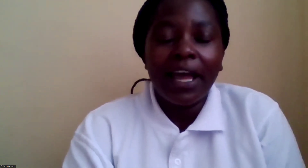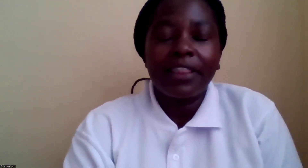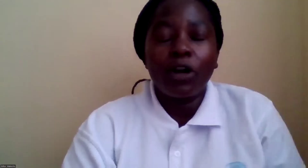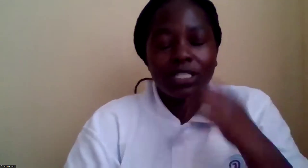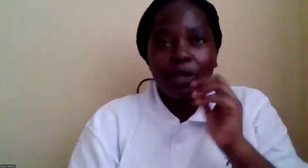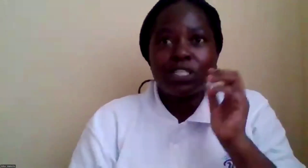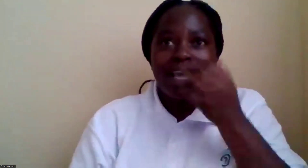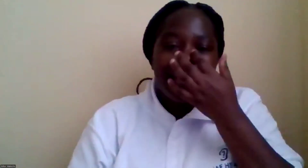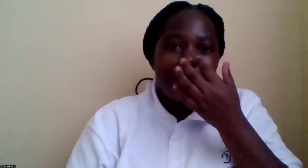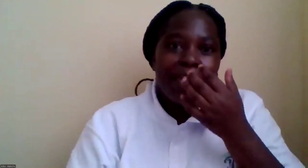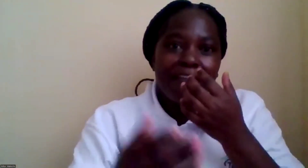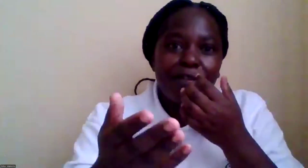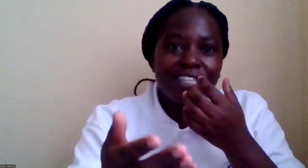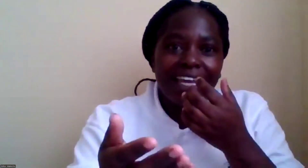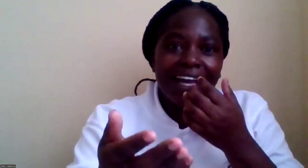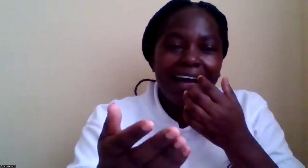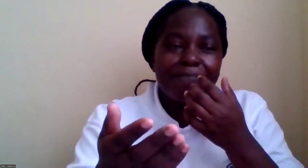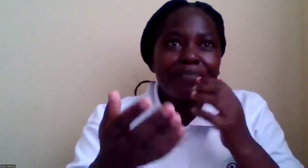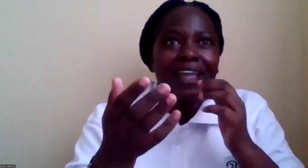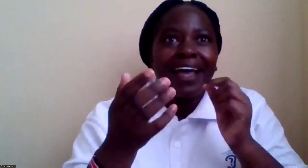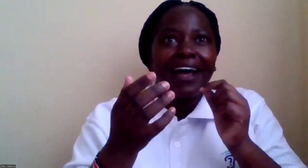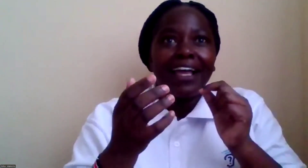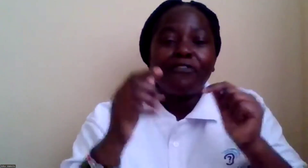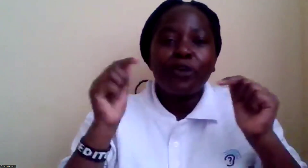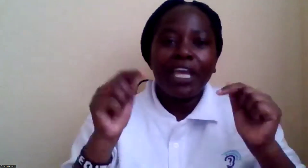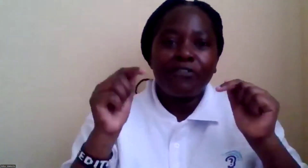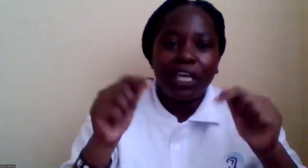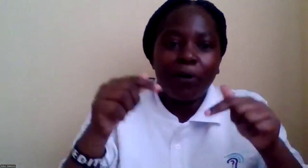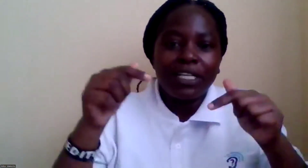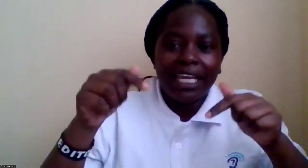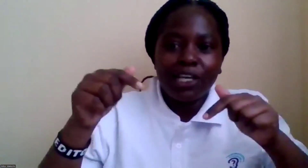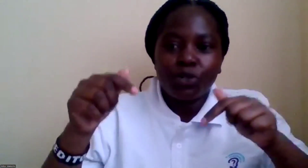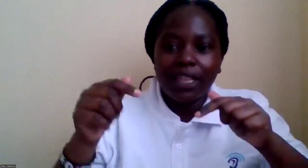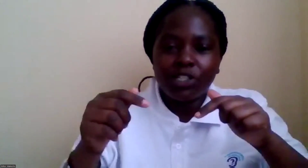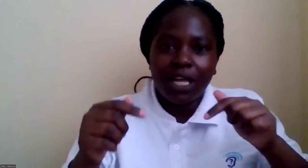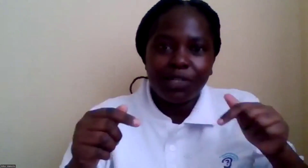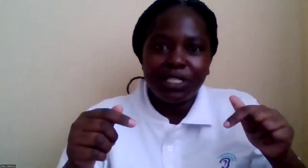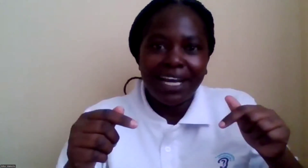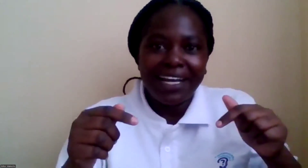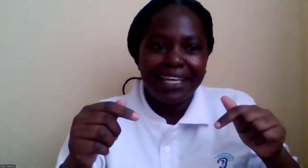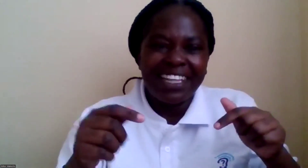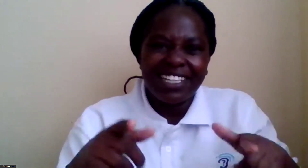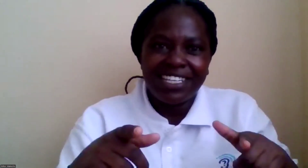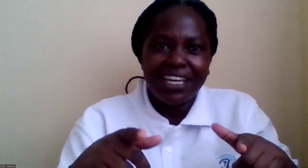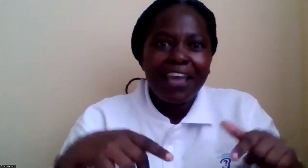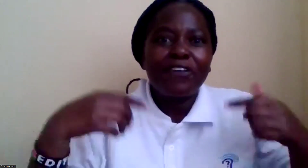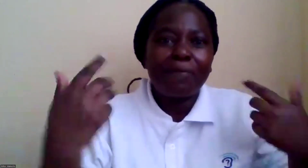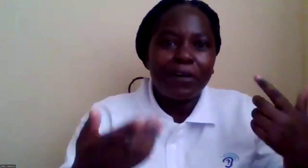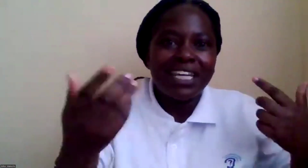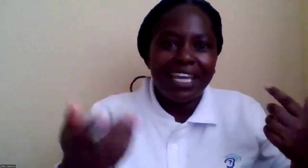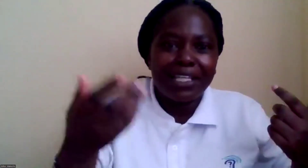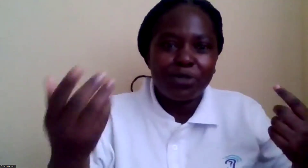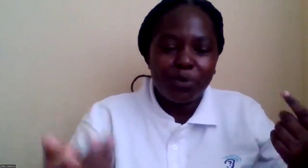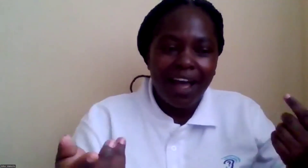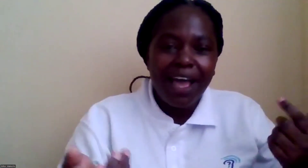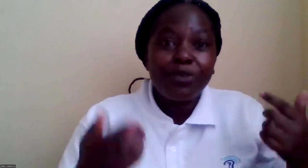And then they always say, you see, the behavior of saying, if you keep on taking sugar, the sugar that we take in the tea, if you keep